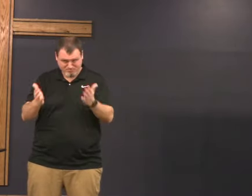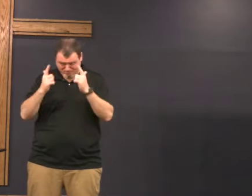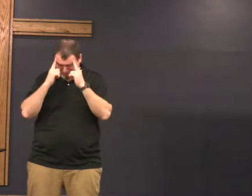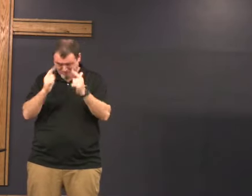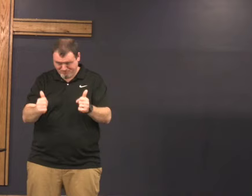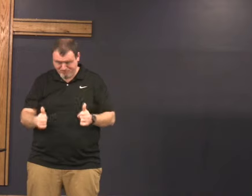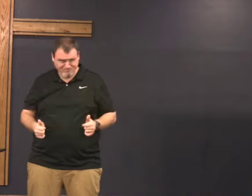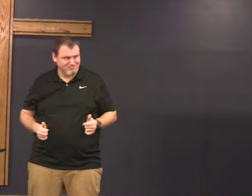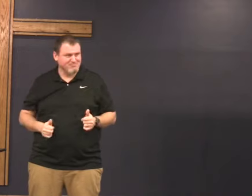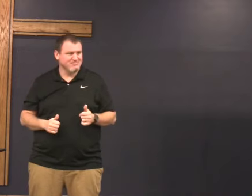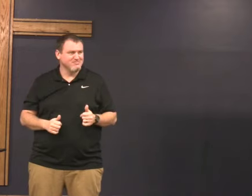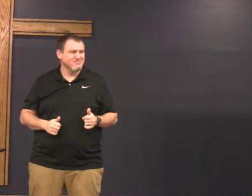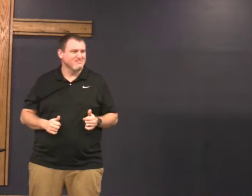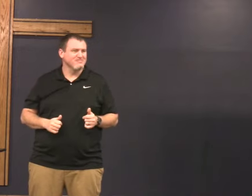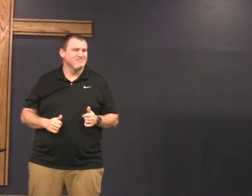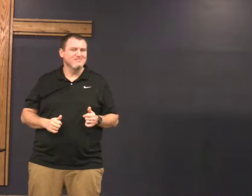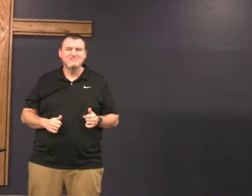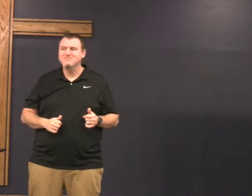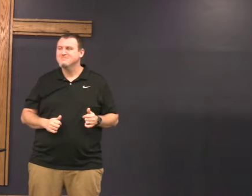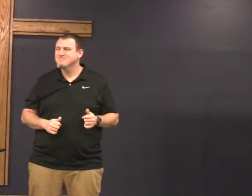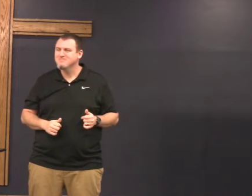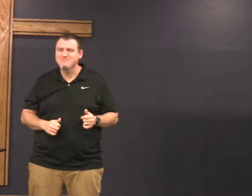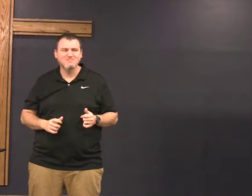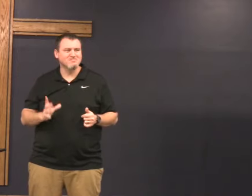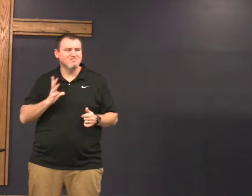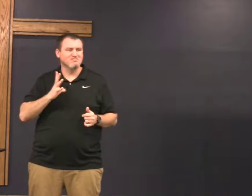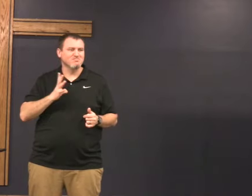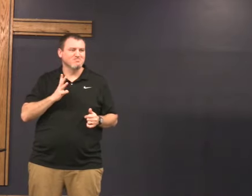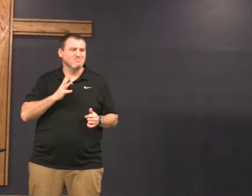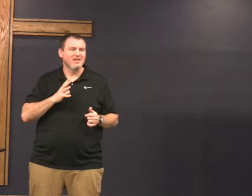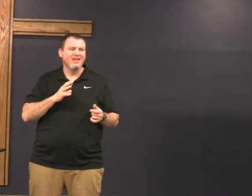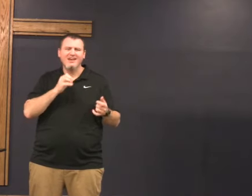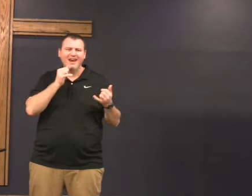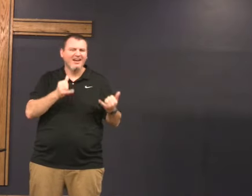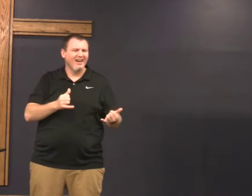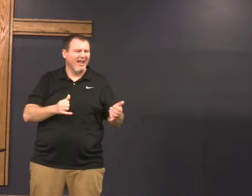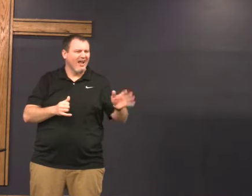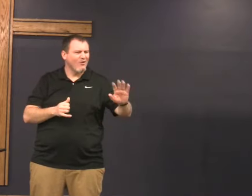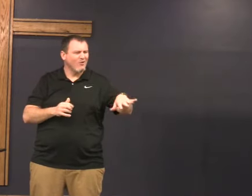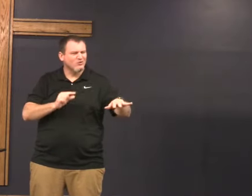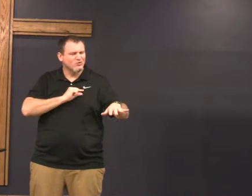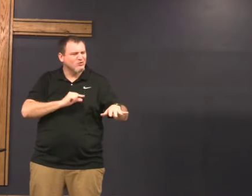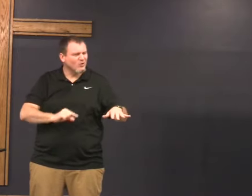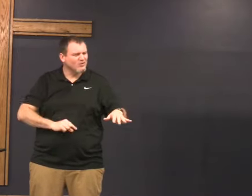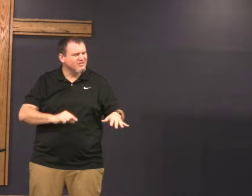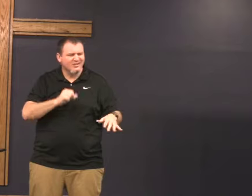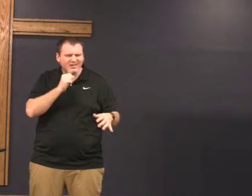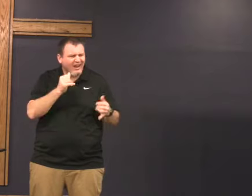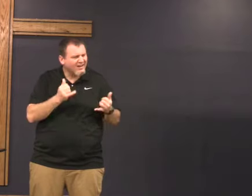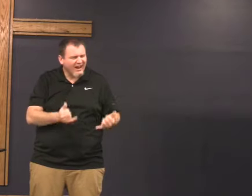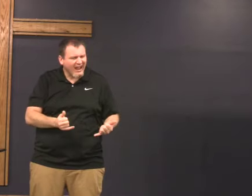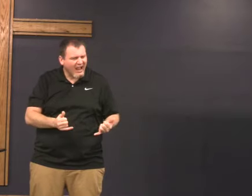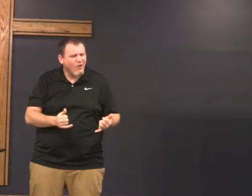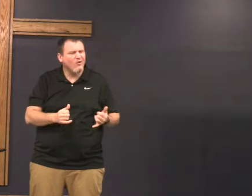What? You want to read chapter 5? Go ahead. Oh, God.